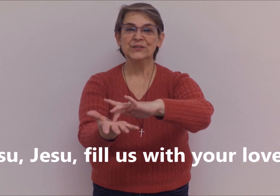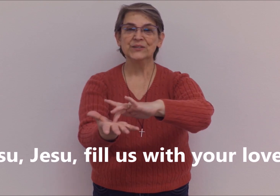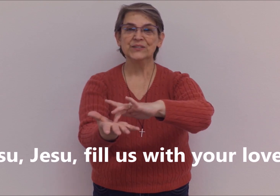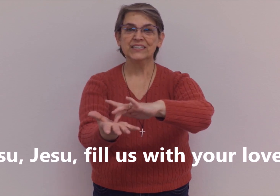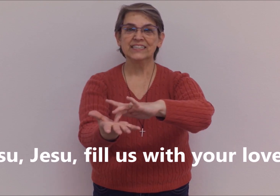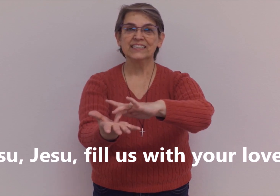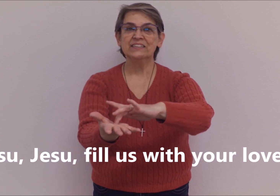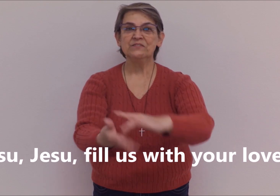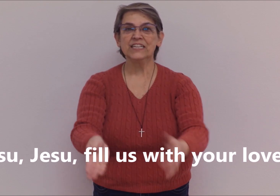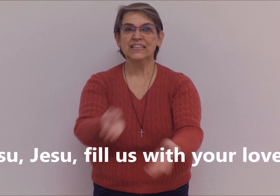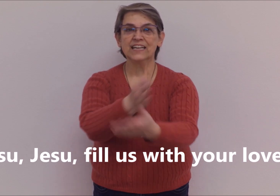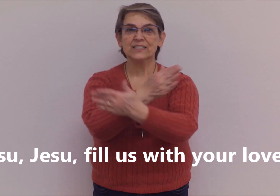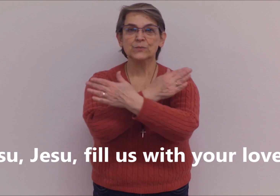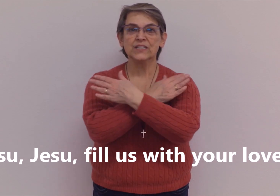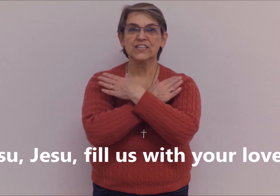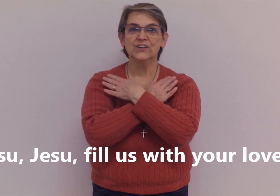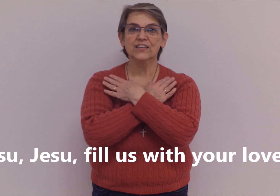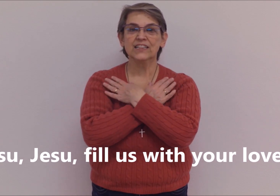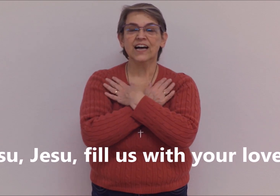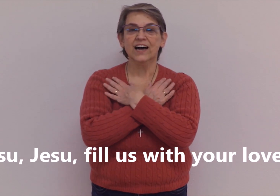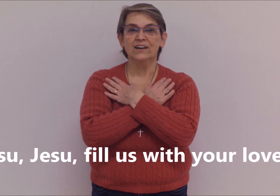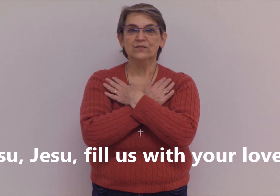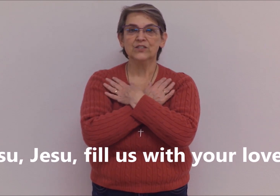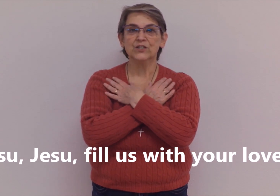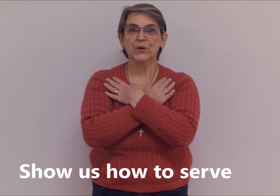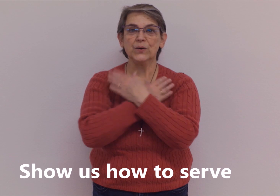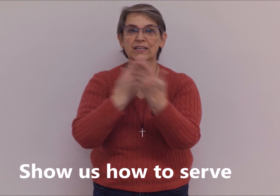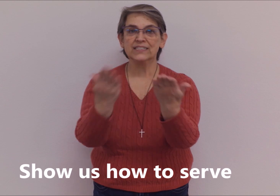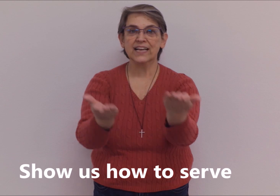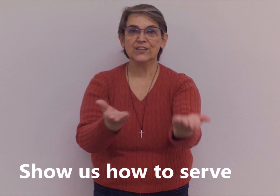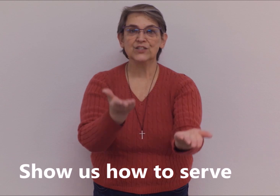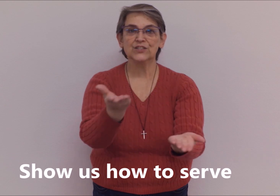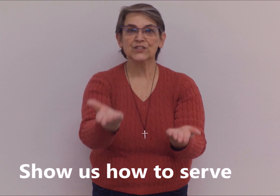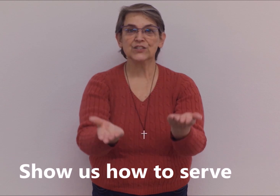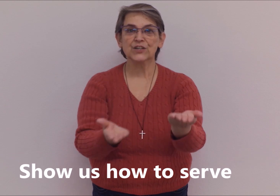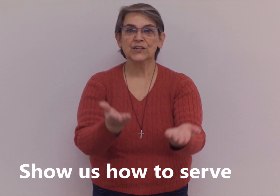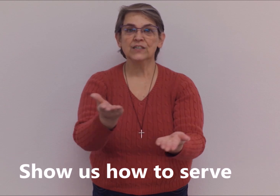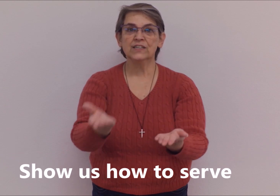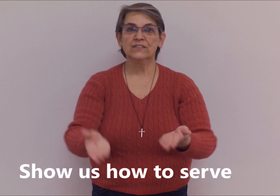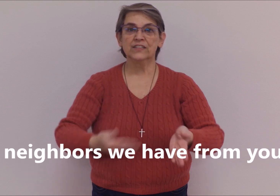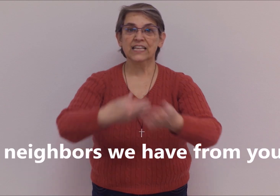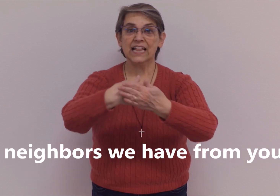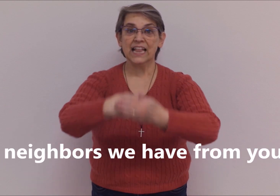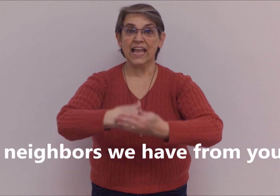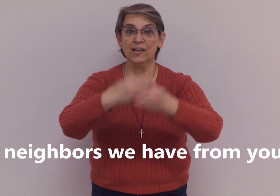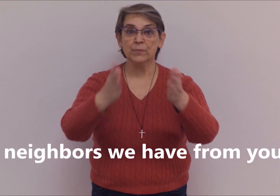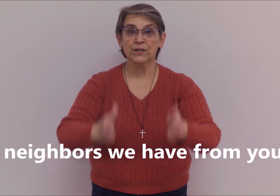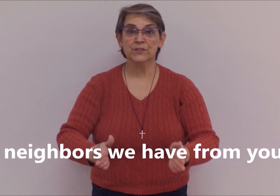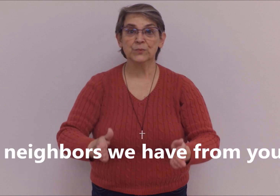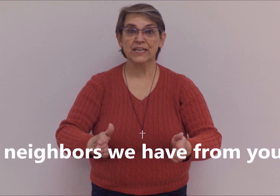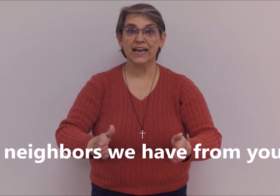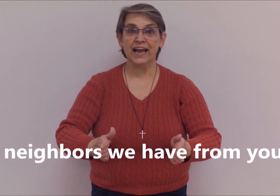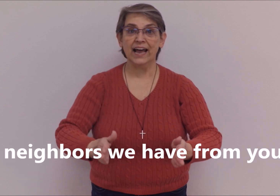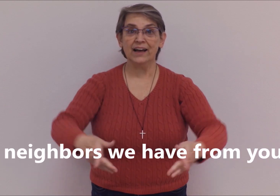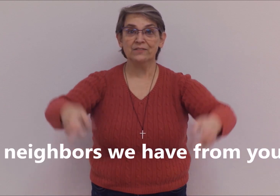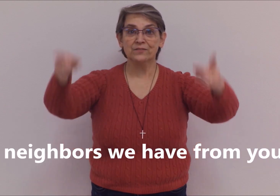Yesu, fill us with your love. Show us how to serve the neighbors we have